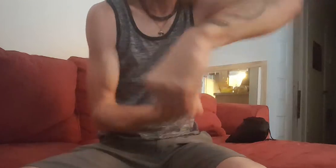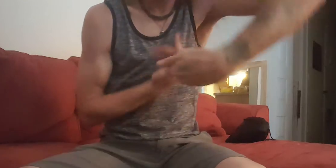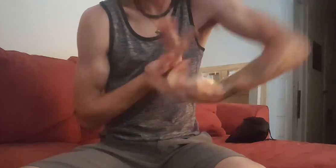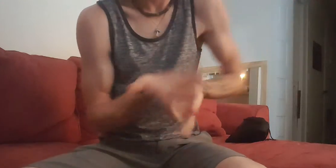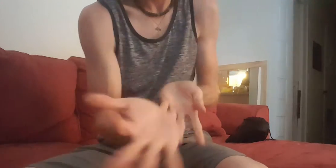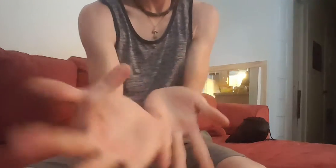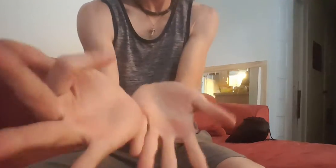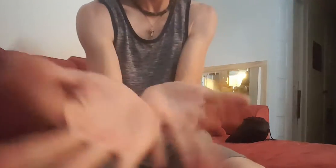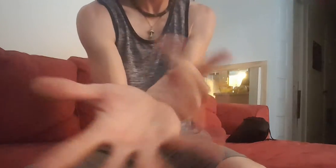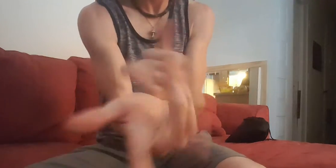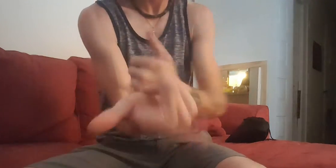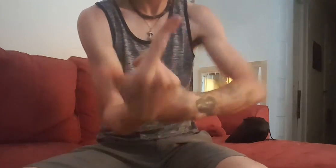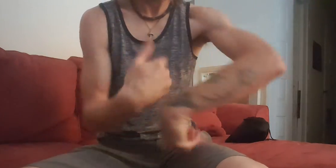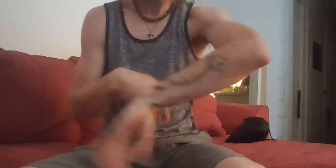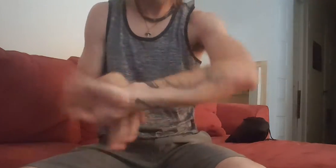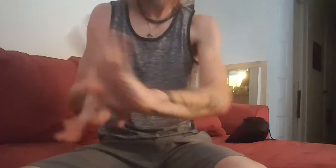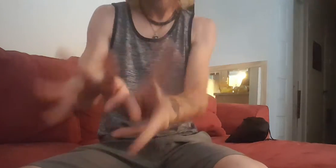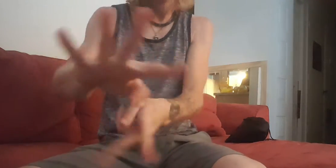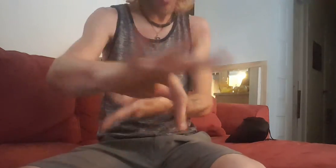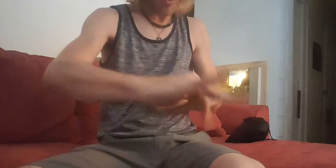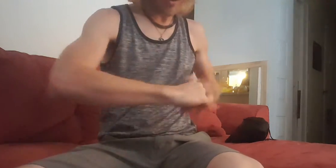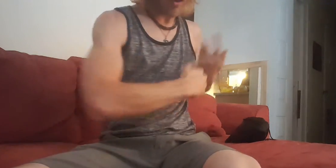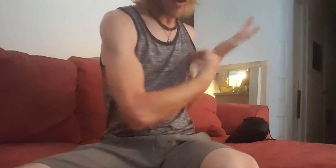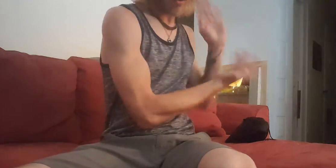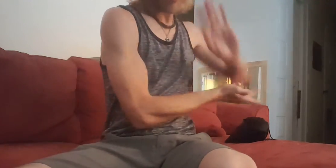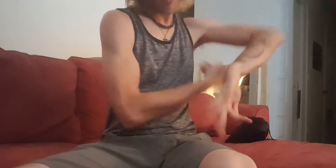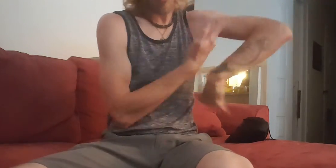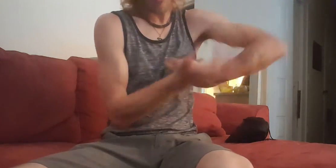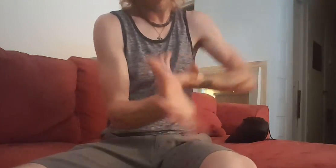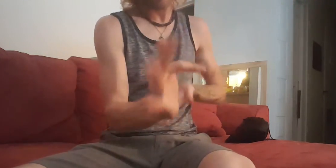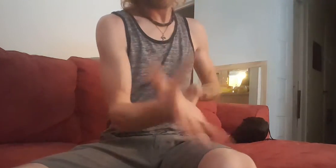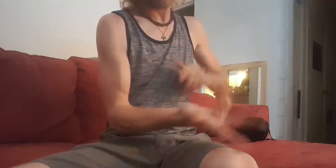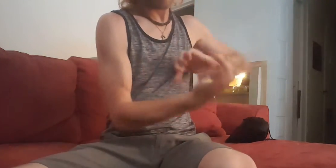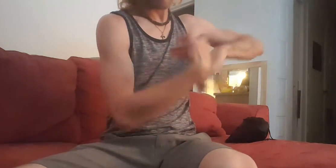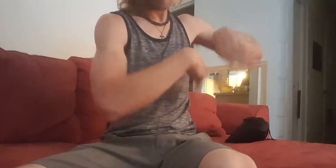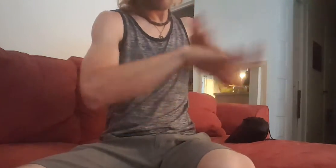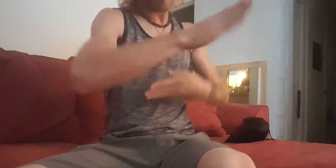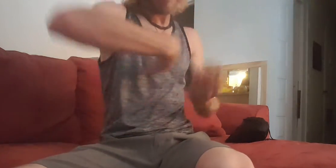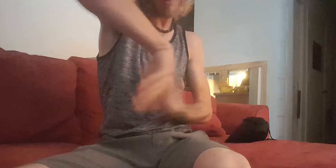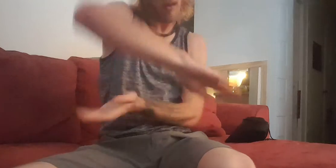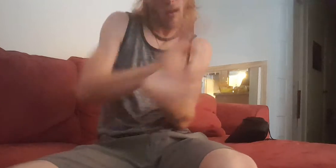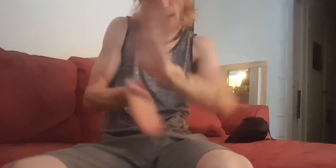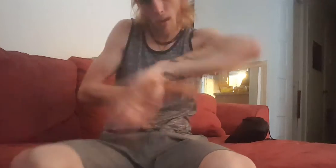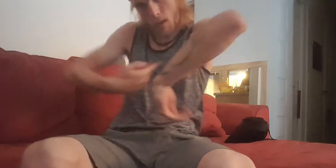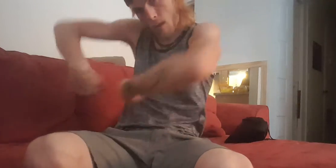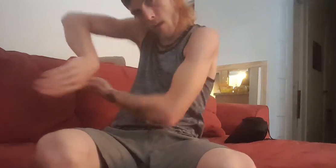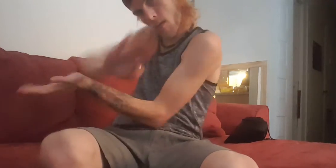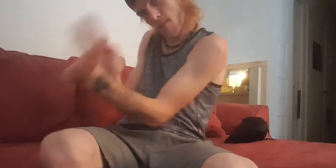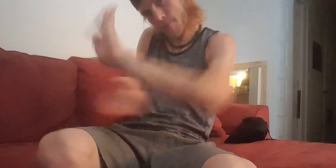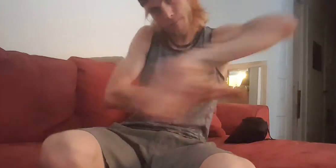my life. You fucking days out my life.